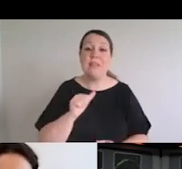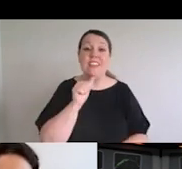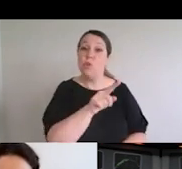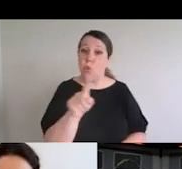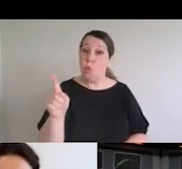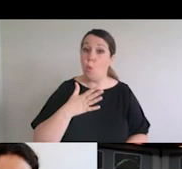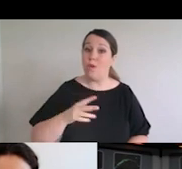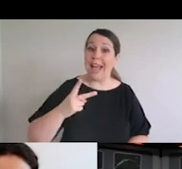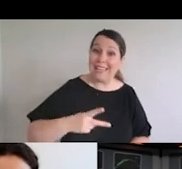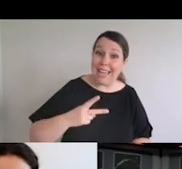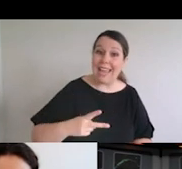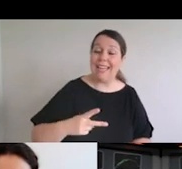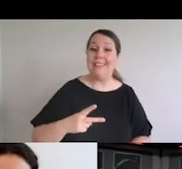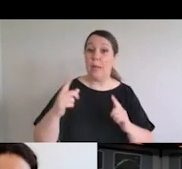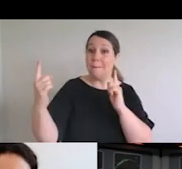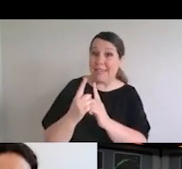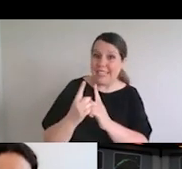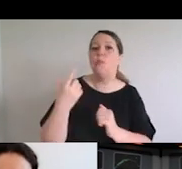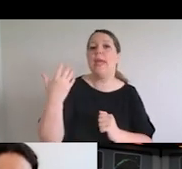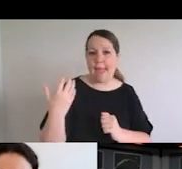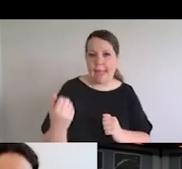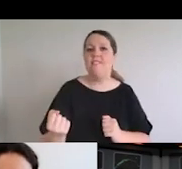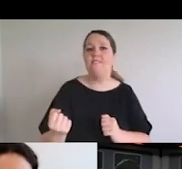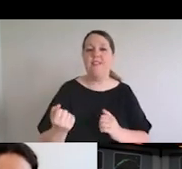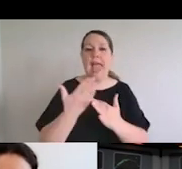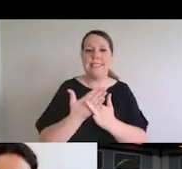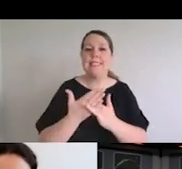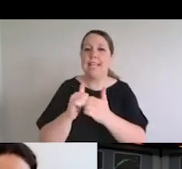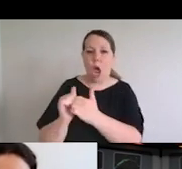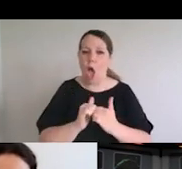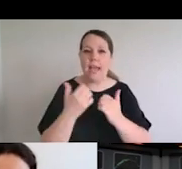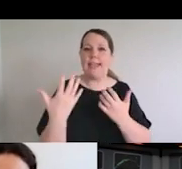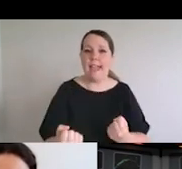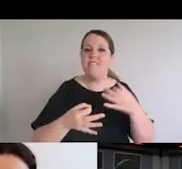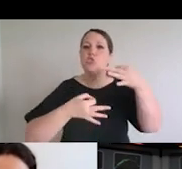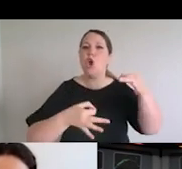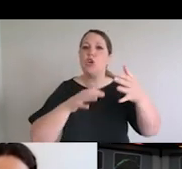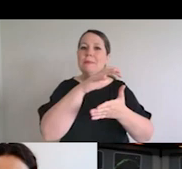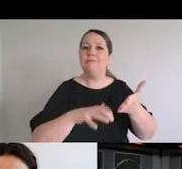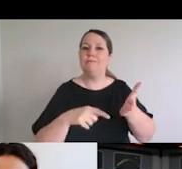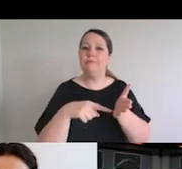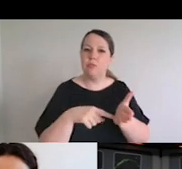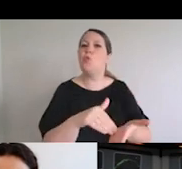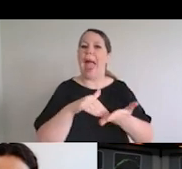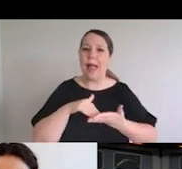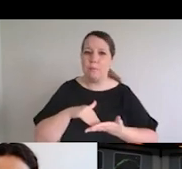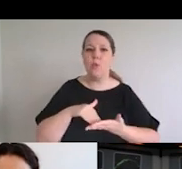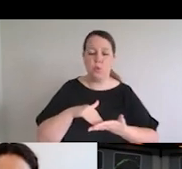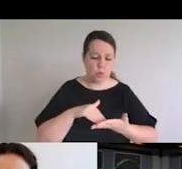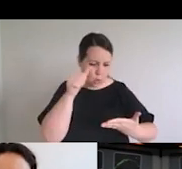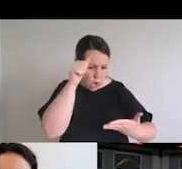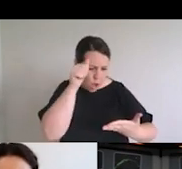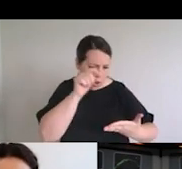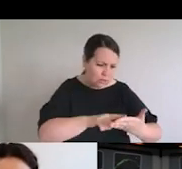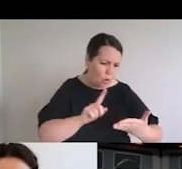have a template and things like that. But as Anya said, it's always it's always an effort, an